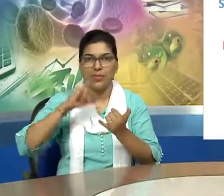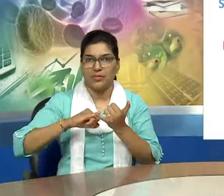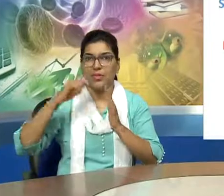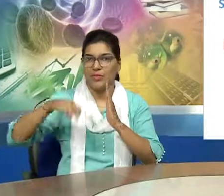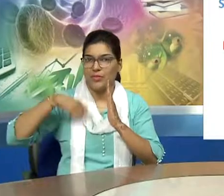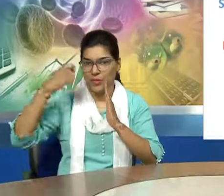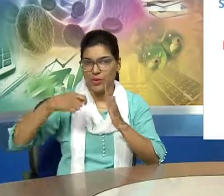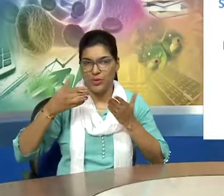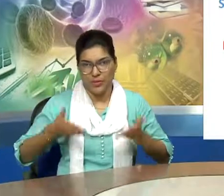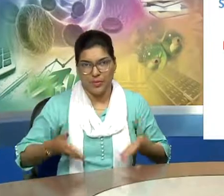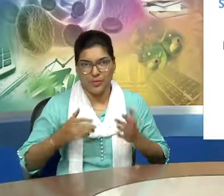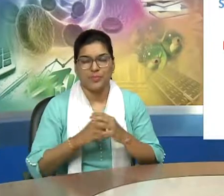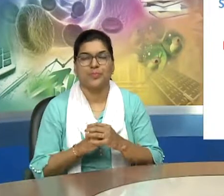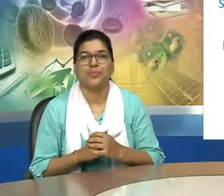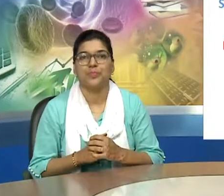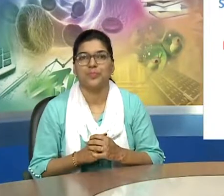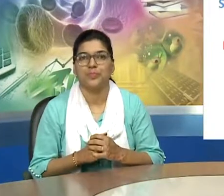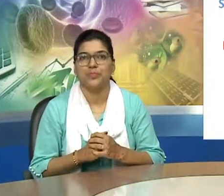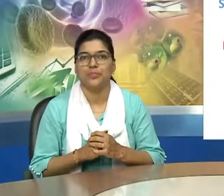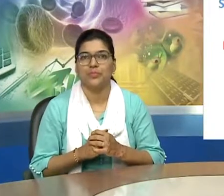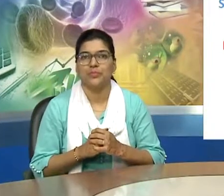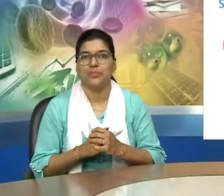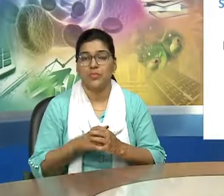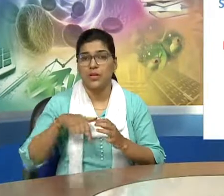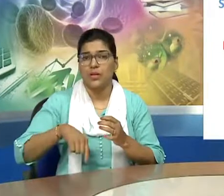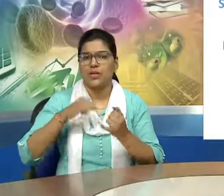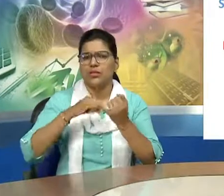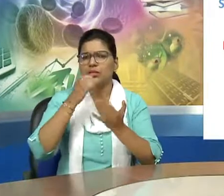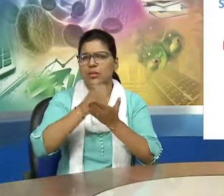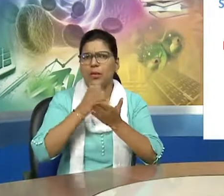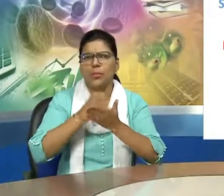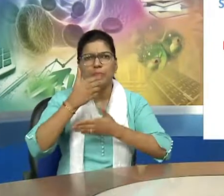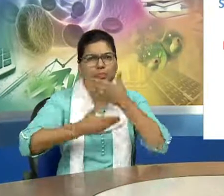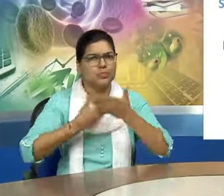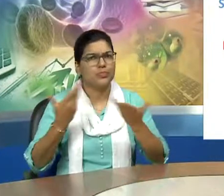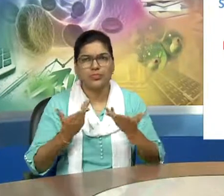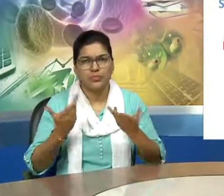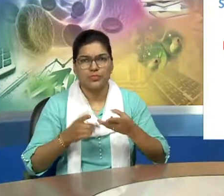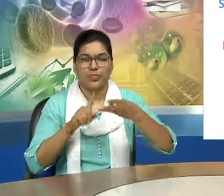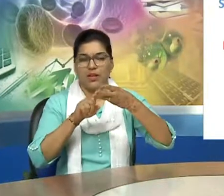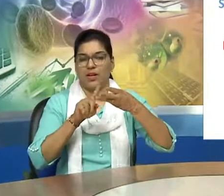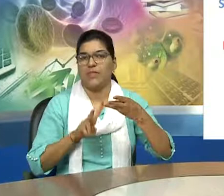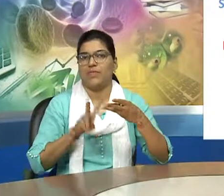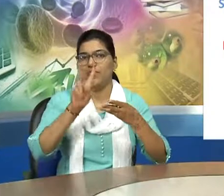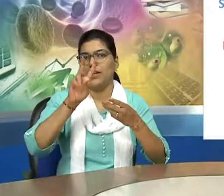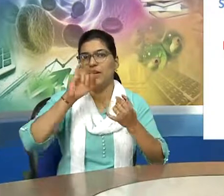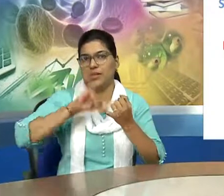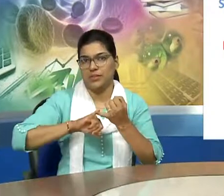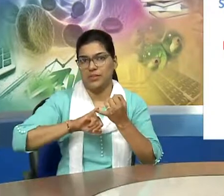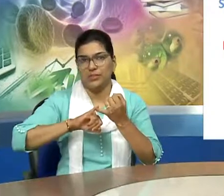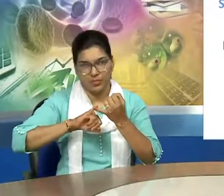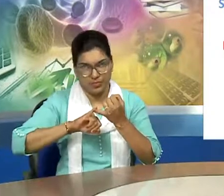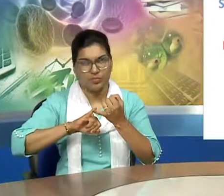for watching this video of NIOS. Today we are going to do subject